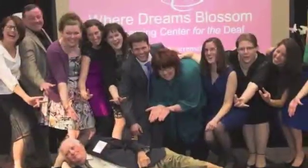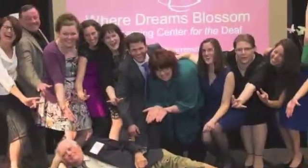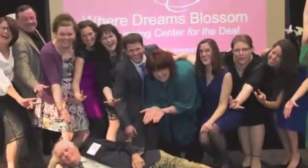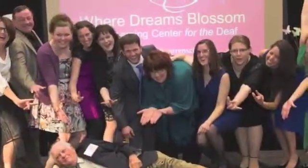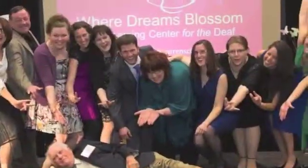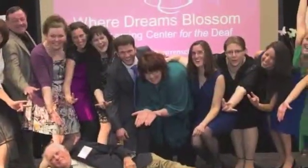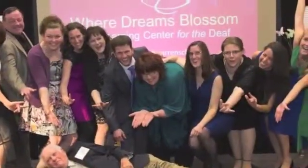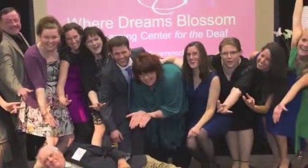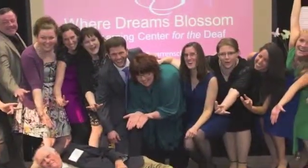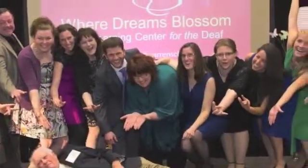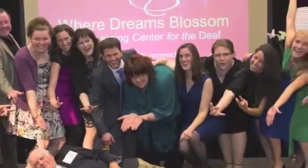you. It was wonderful.